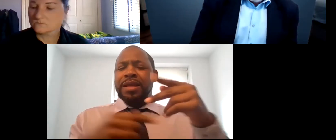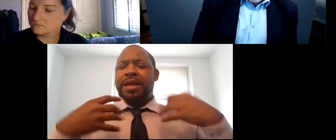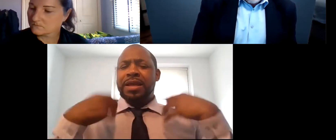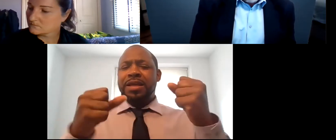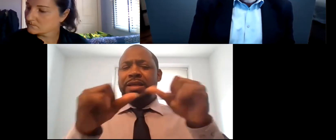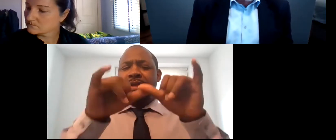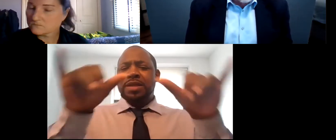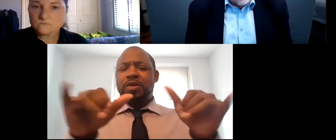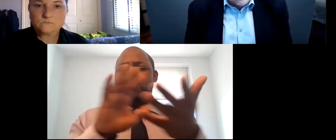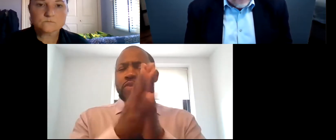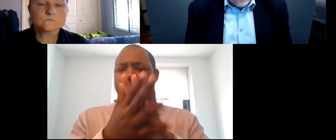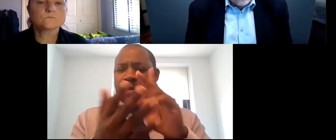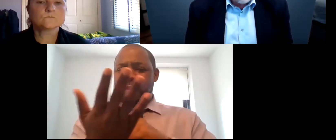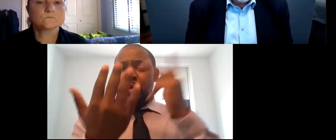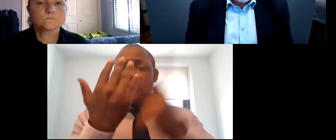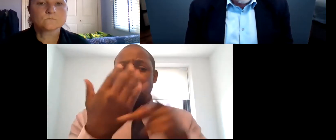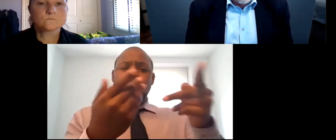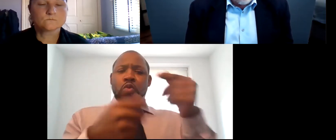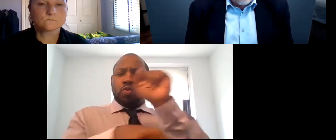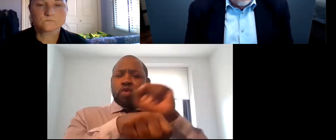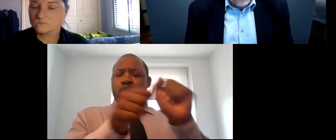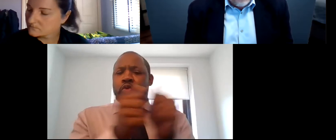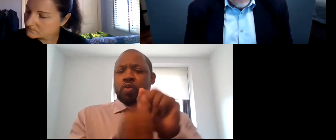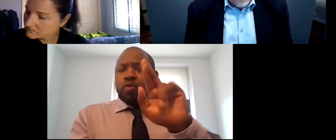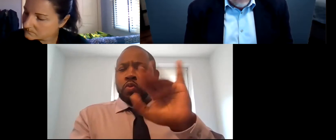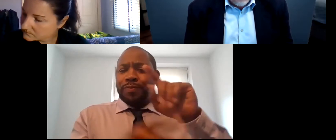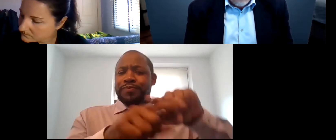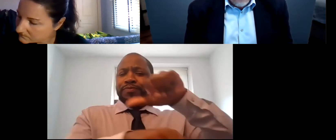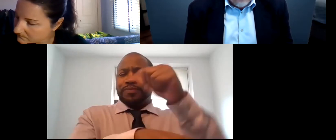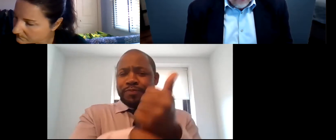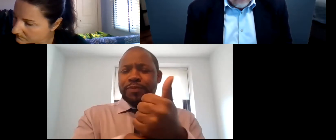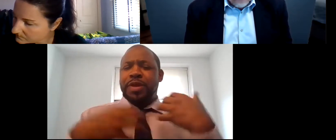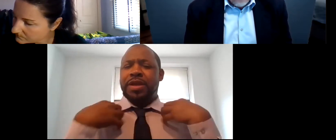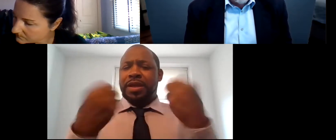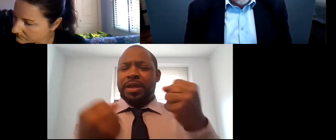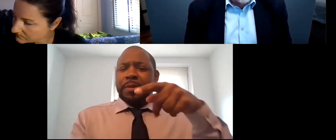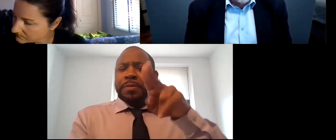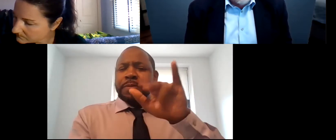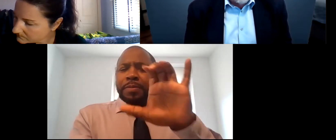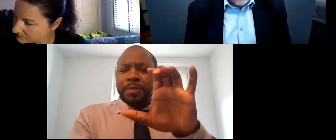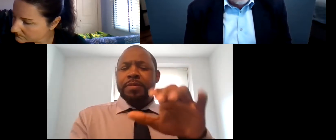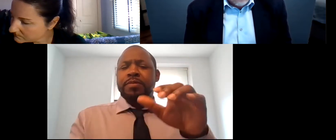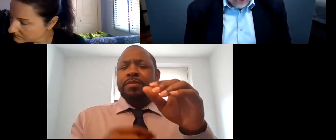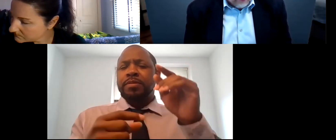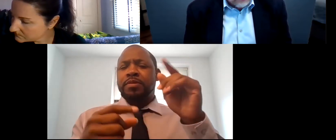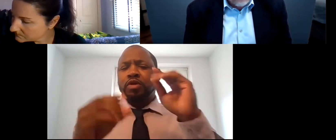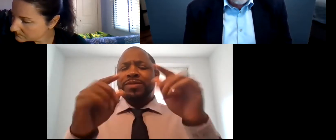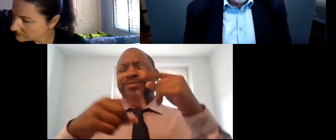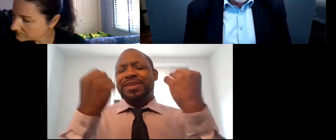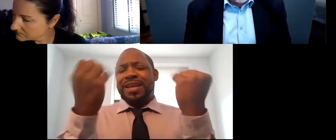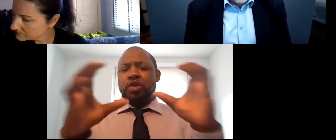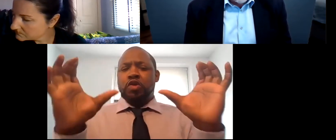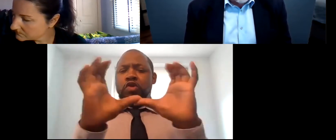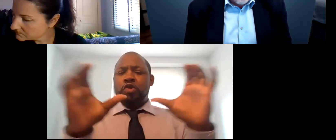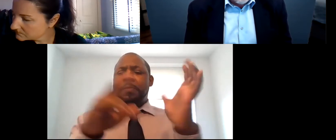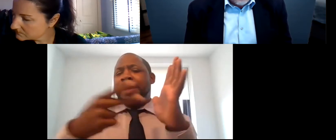population because HSTP is basically working on a grant right now with Rhode Island College, which